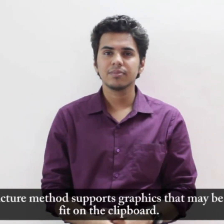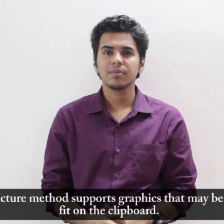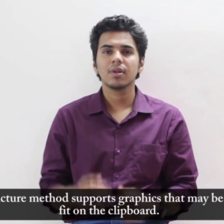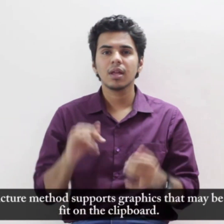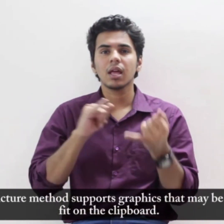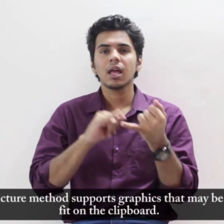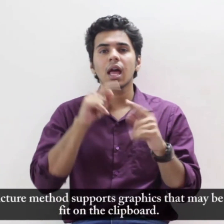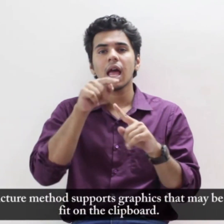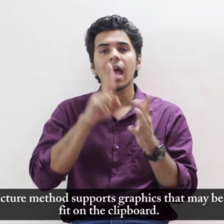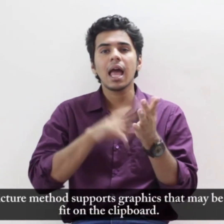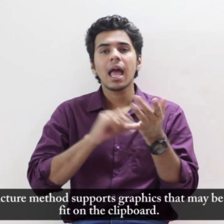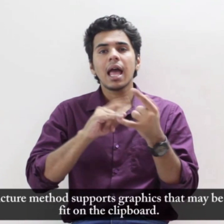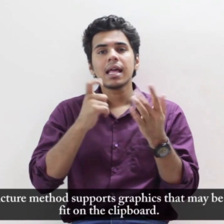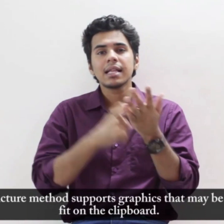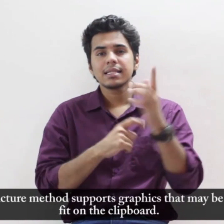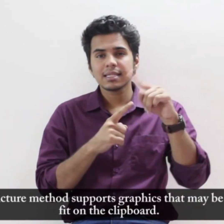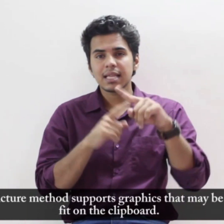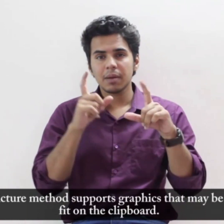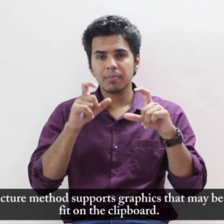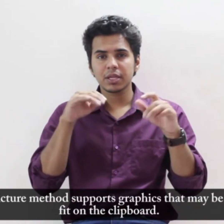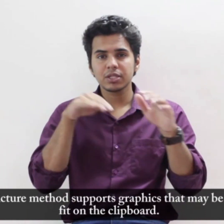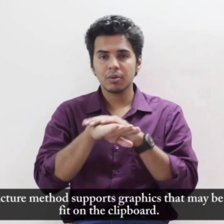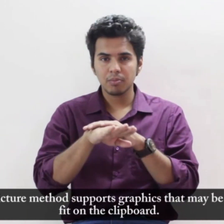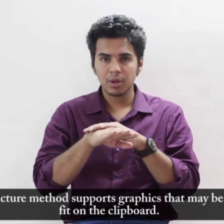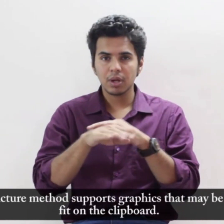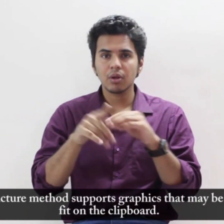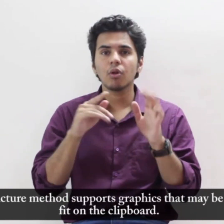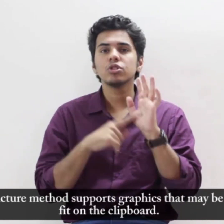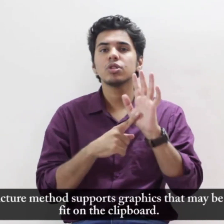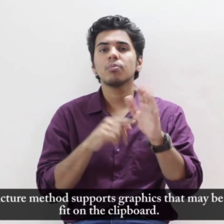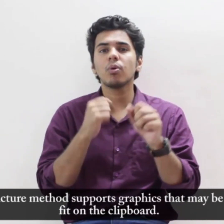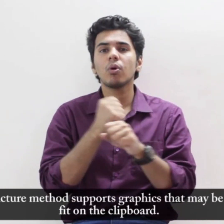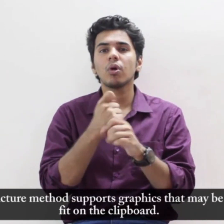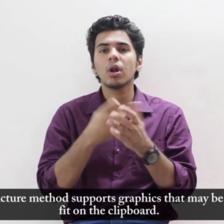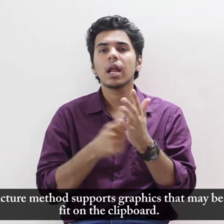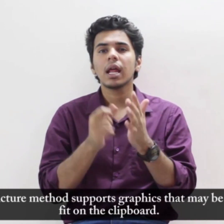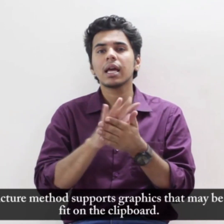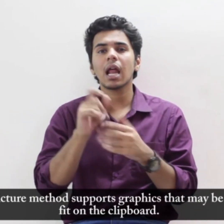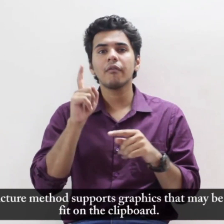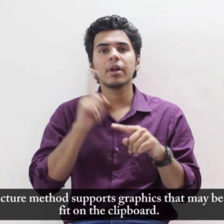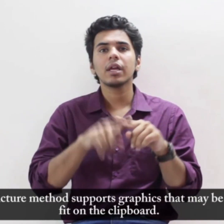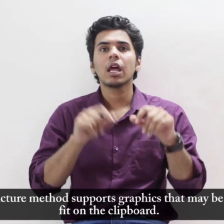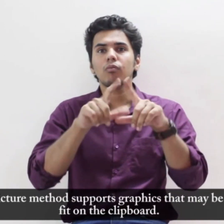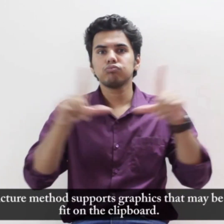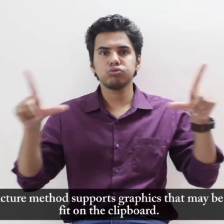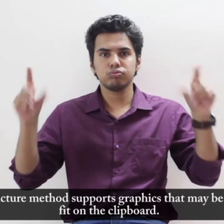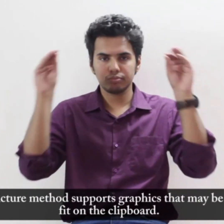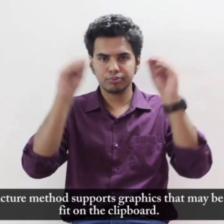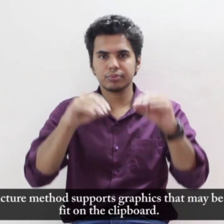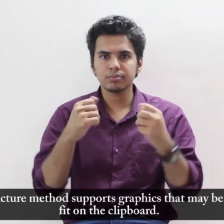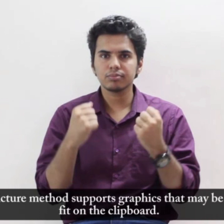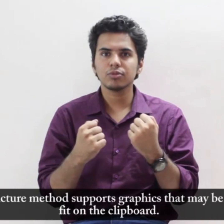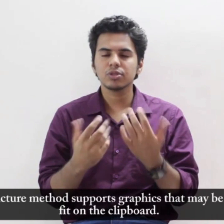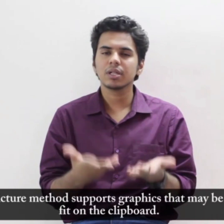The Insert Picture method supports graphics that may be too large to fit on the clipboard.